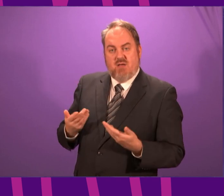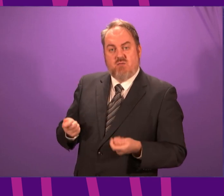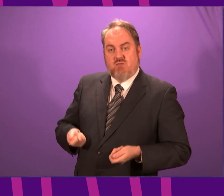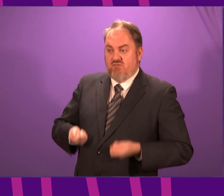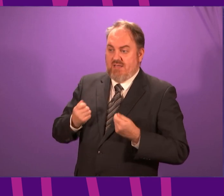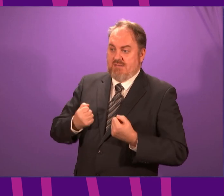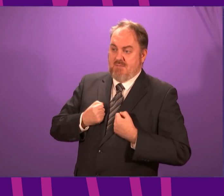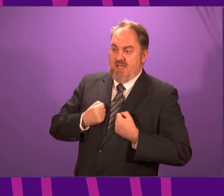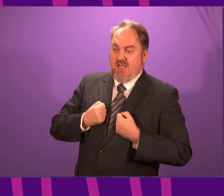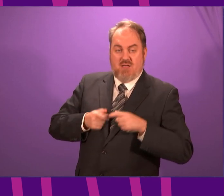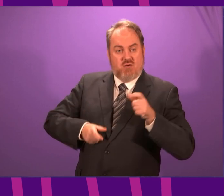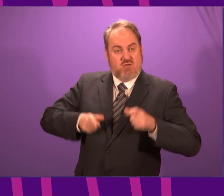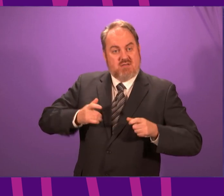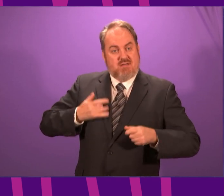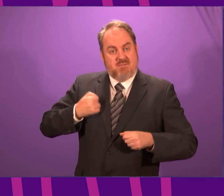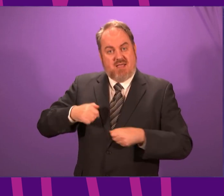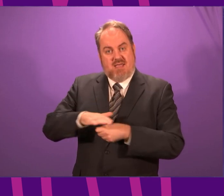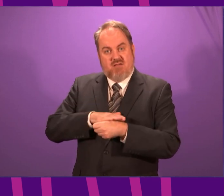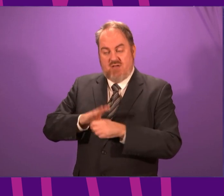directly.